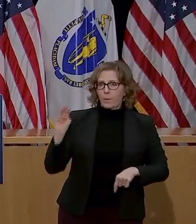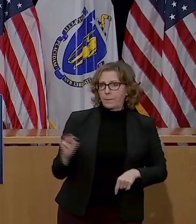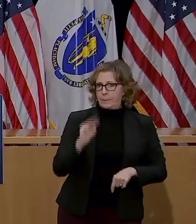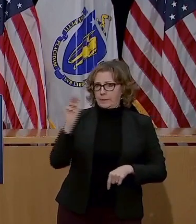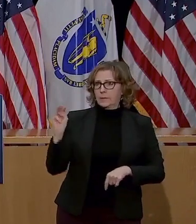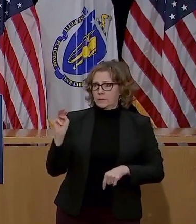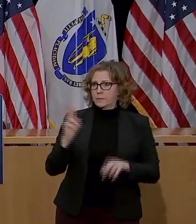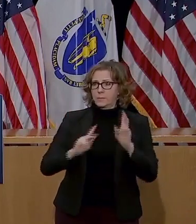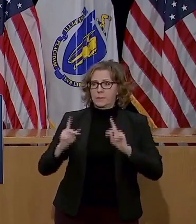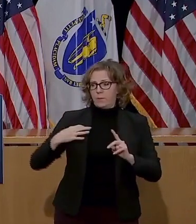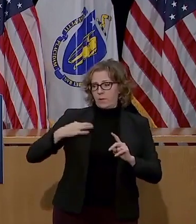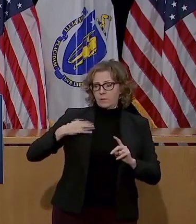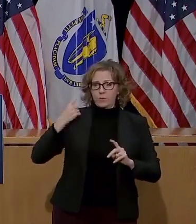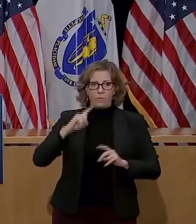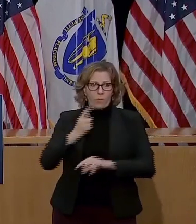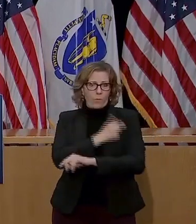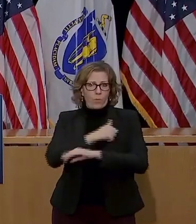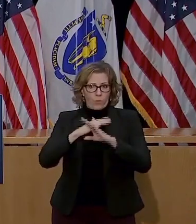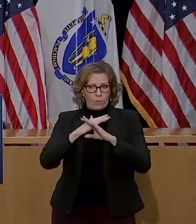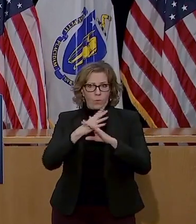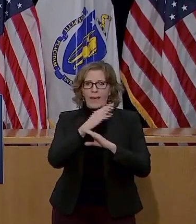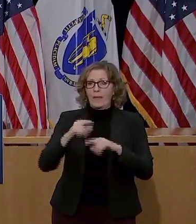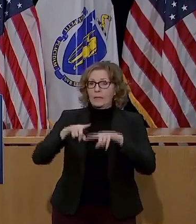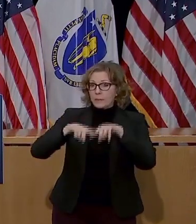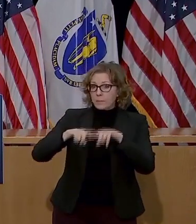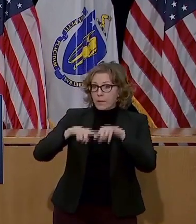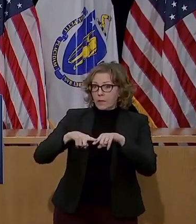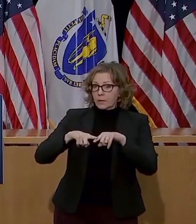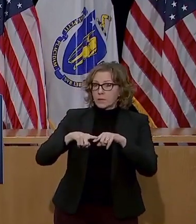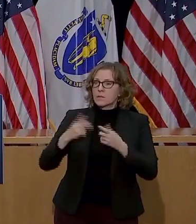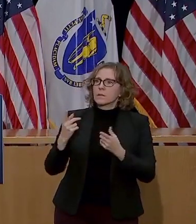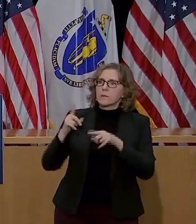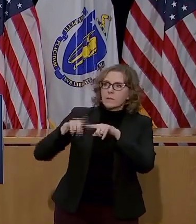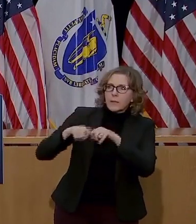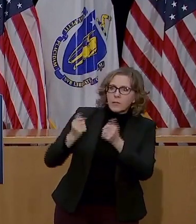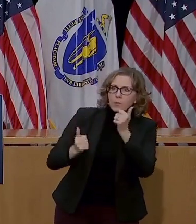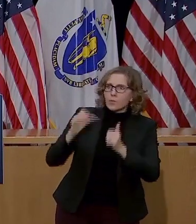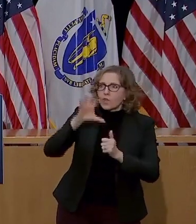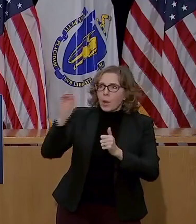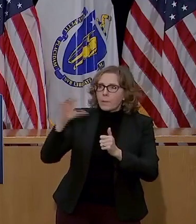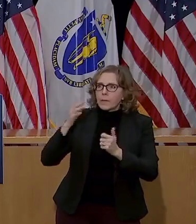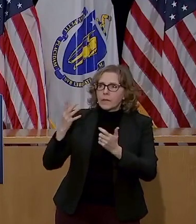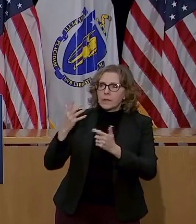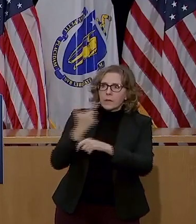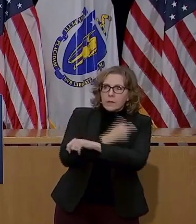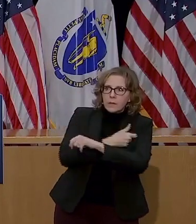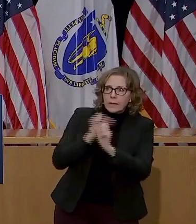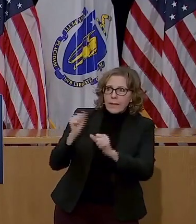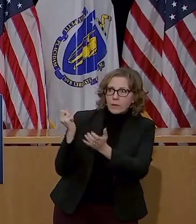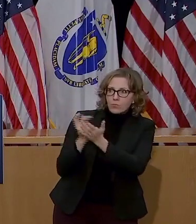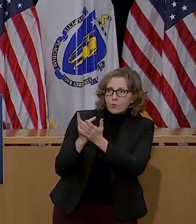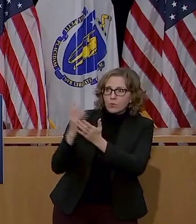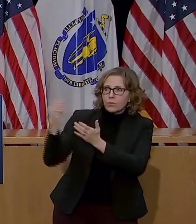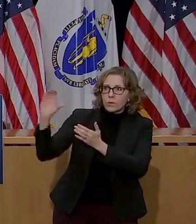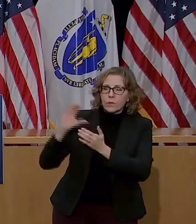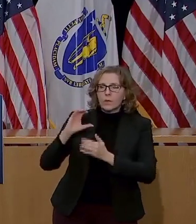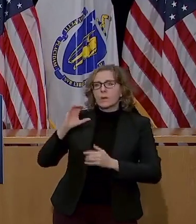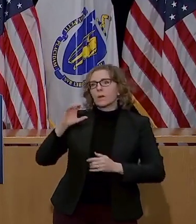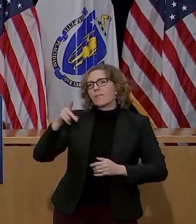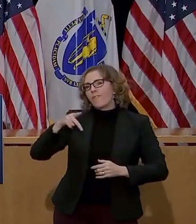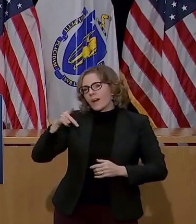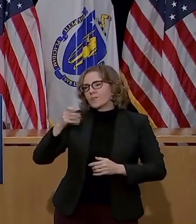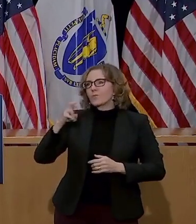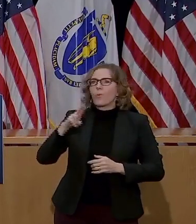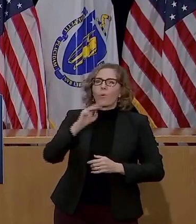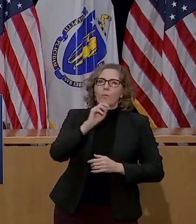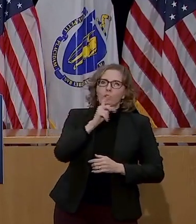vaccines get approved, we would be double dosing many of those people. We created a vaccine advisory board